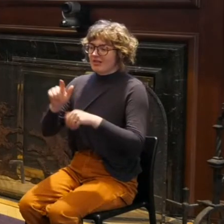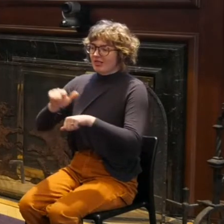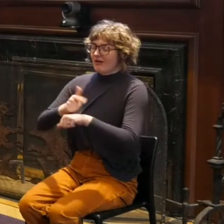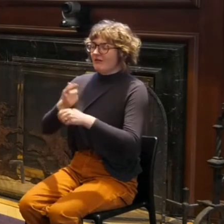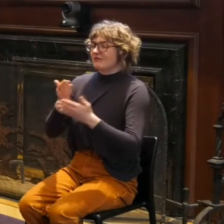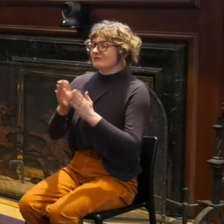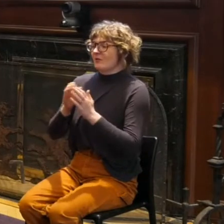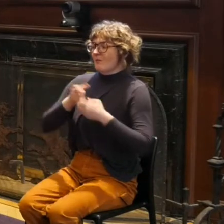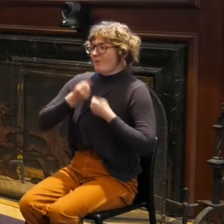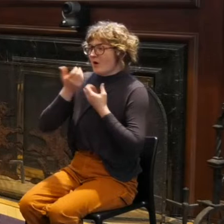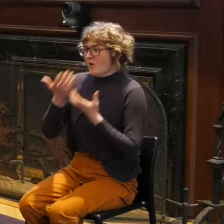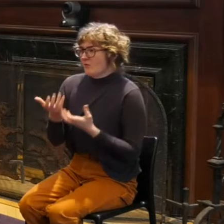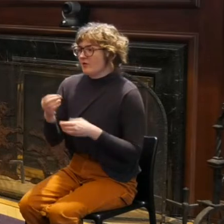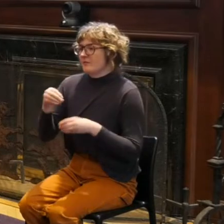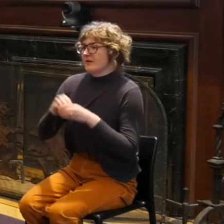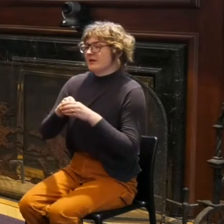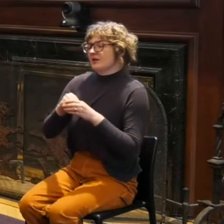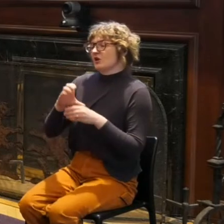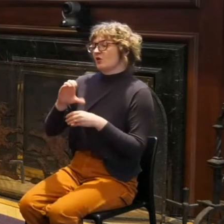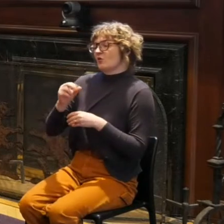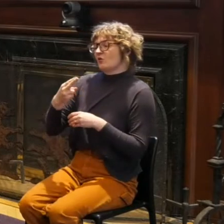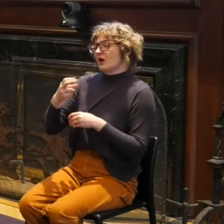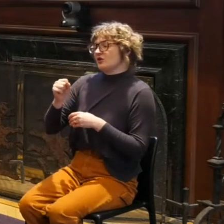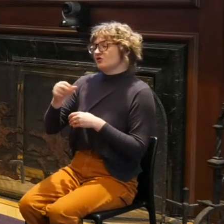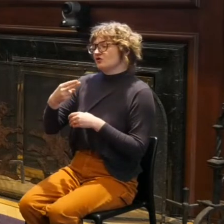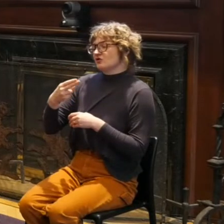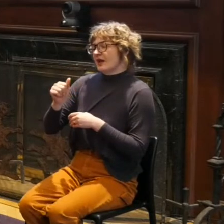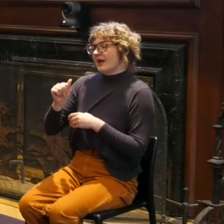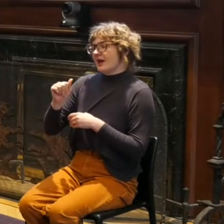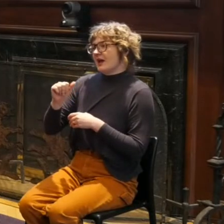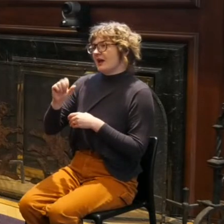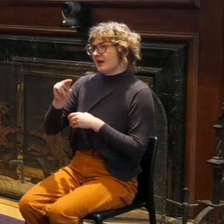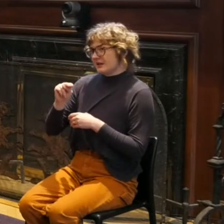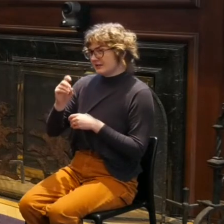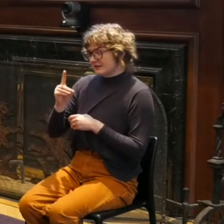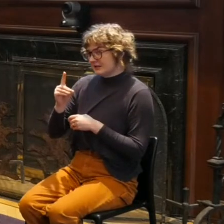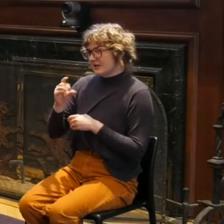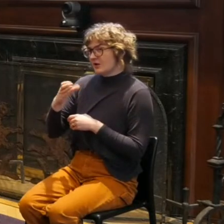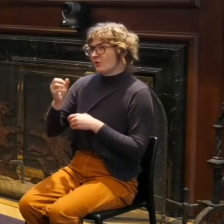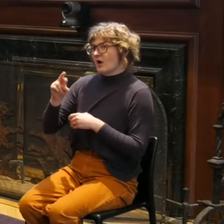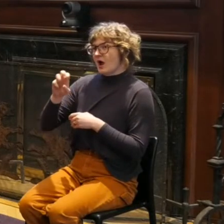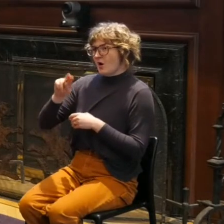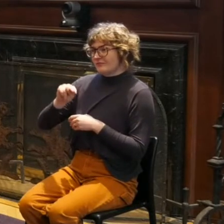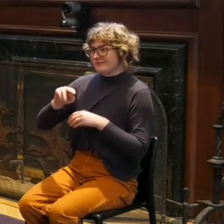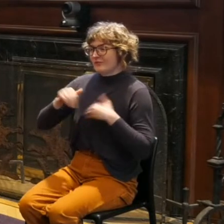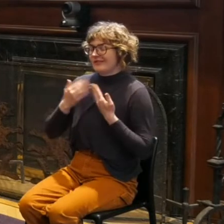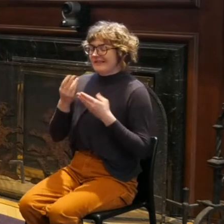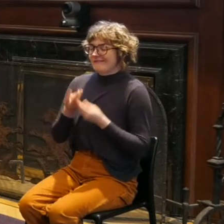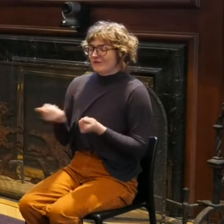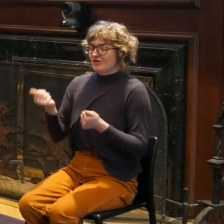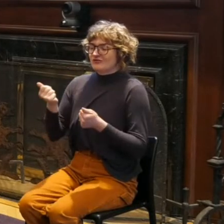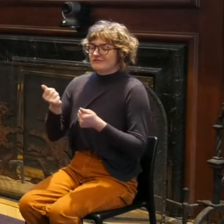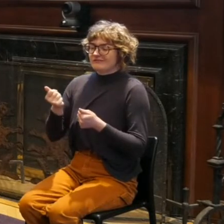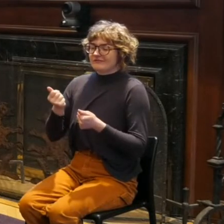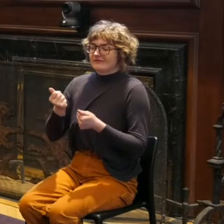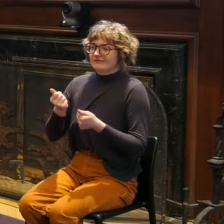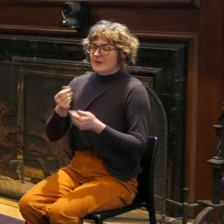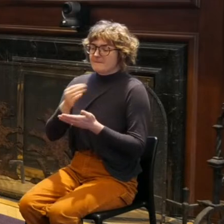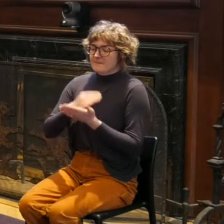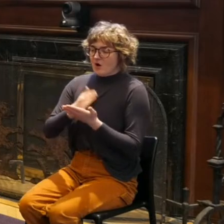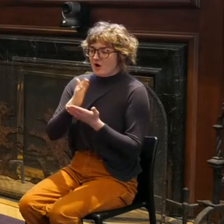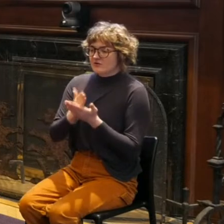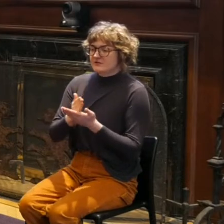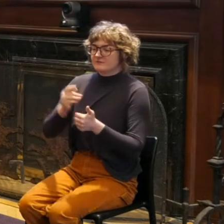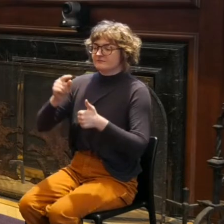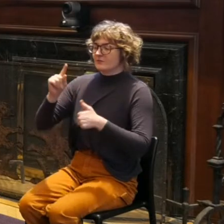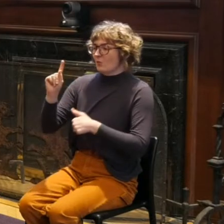Crushed and Crowned called The North Star in praise of Frederick Douglass. I'm just going to read the first few parts. One,